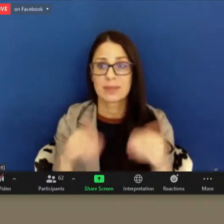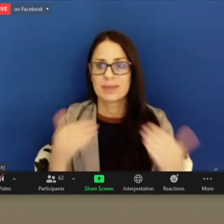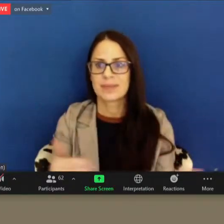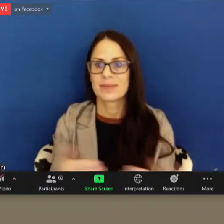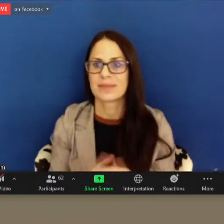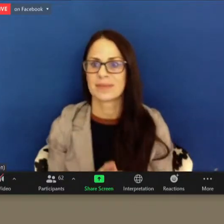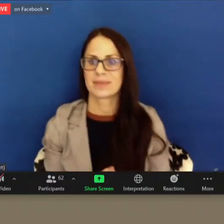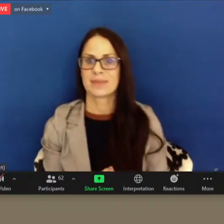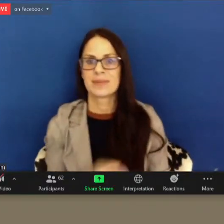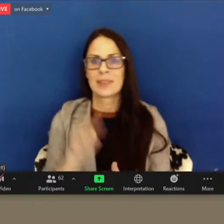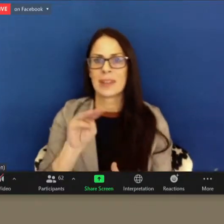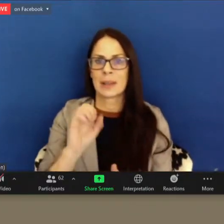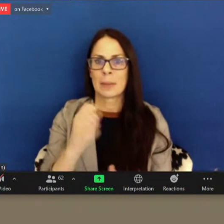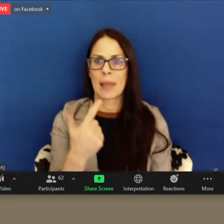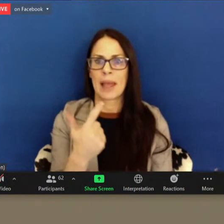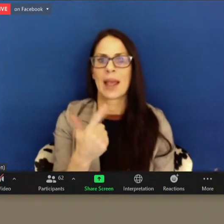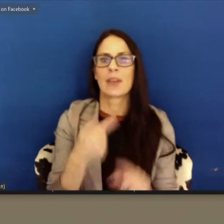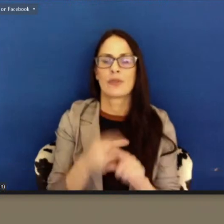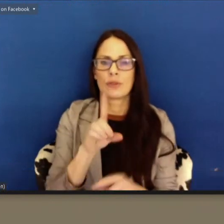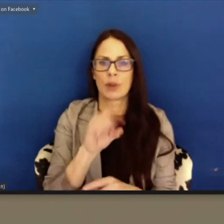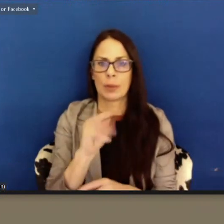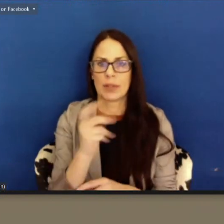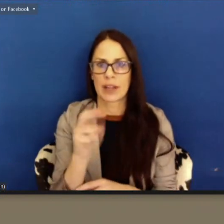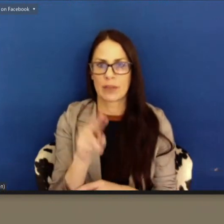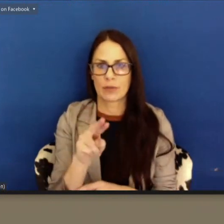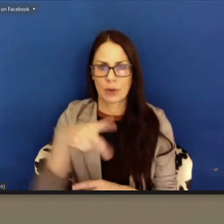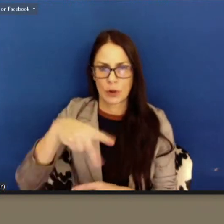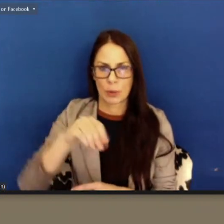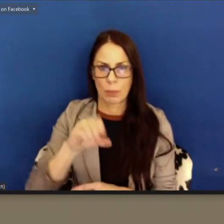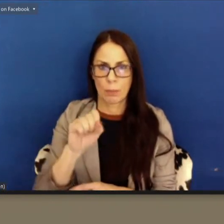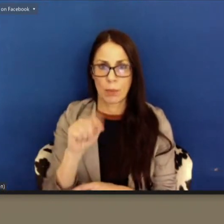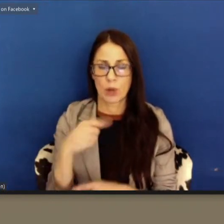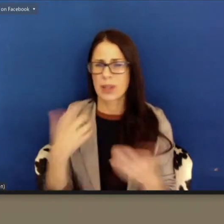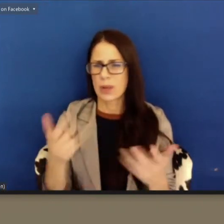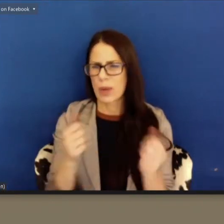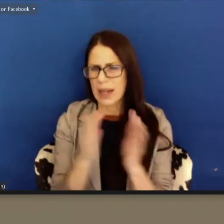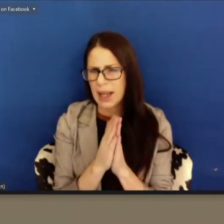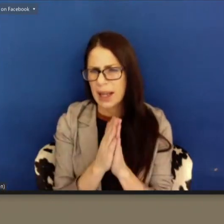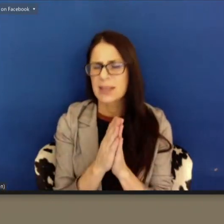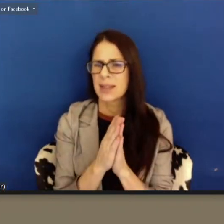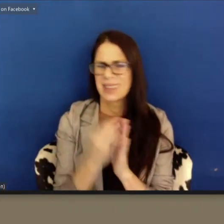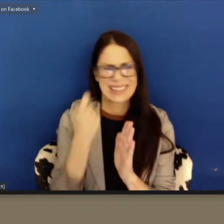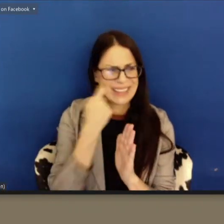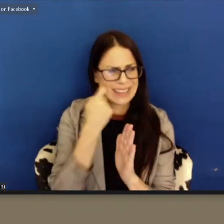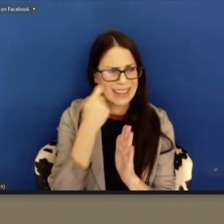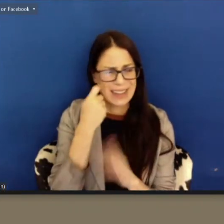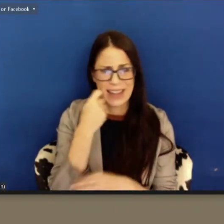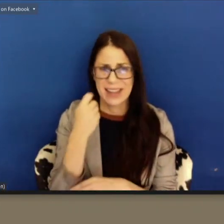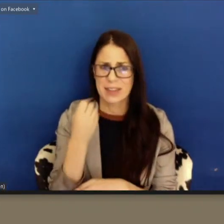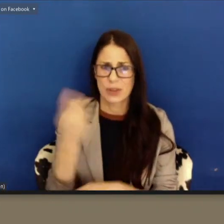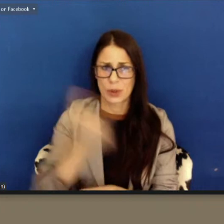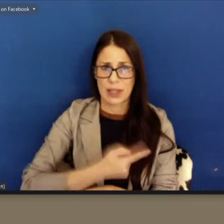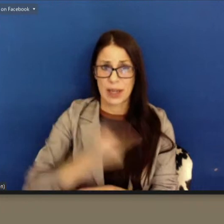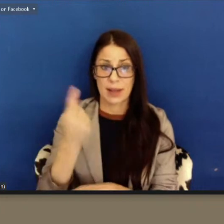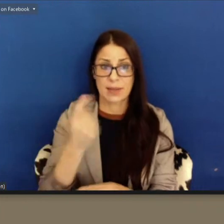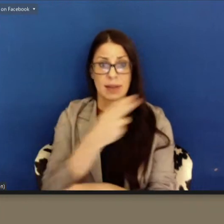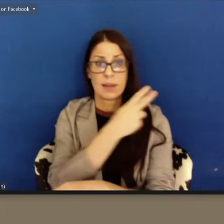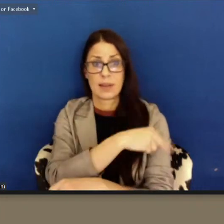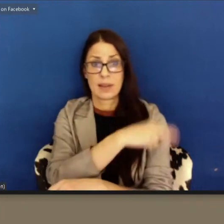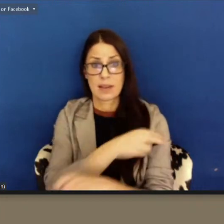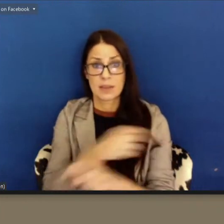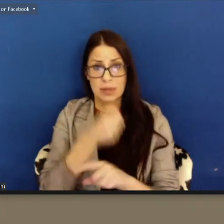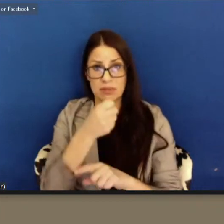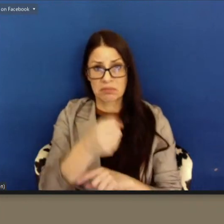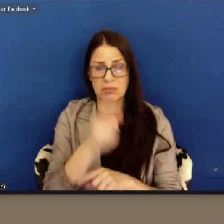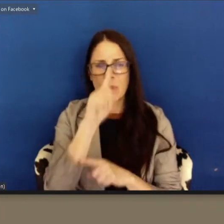this is Meg Wingerter from the Denver Post. I wanted to ask, so the last few days, the hospitalizations look kind of